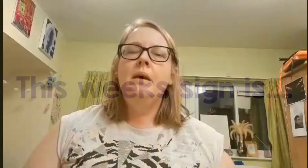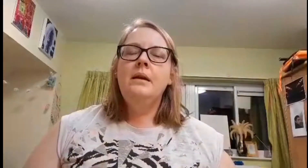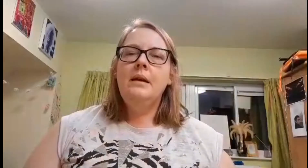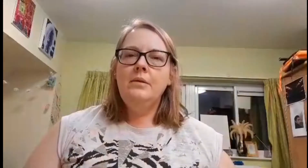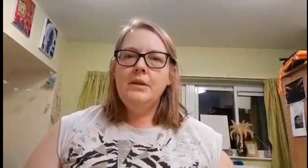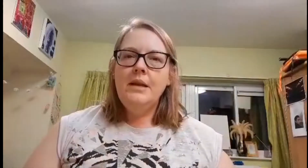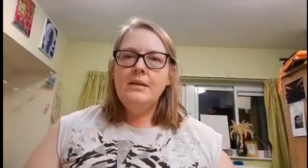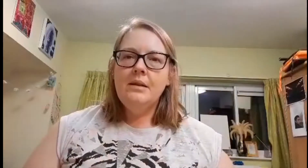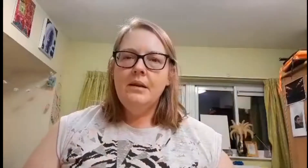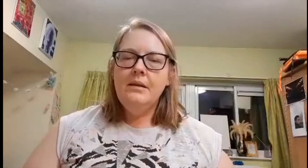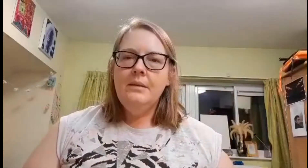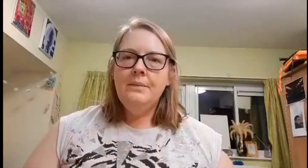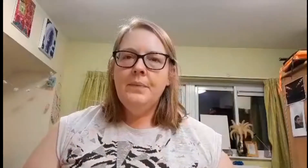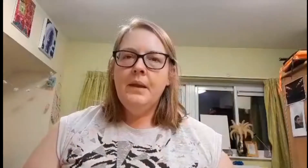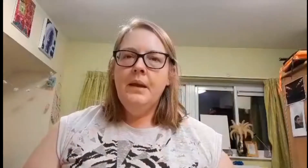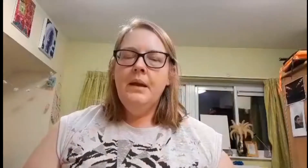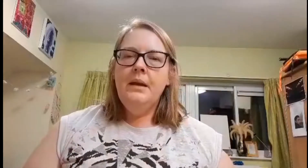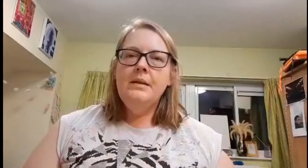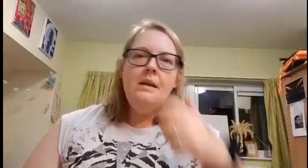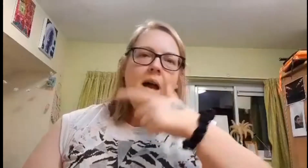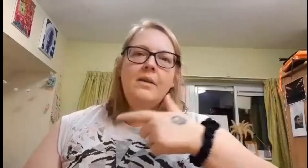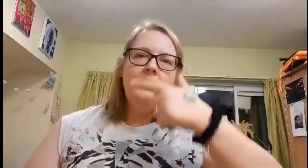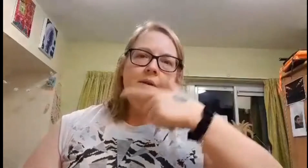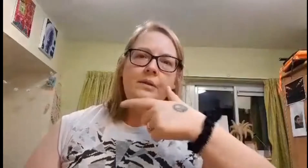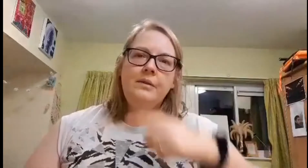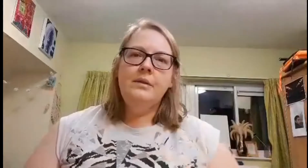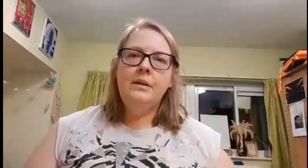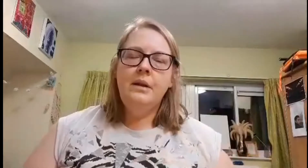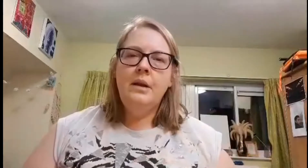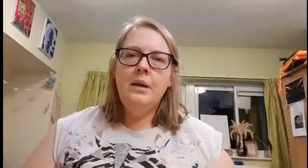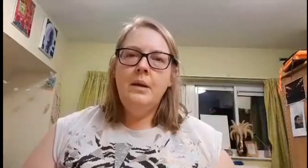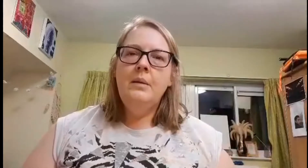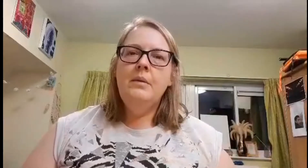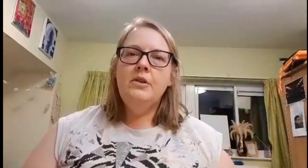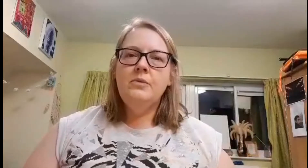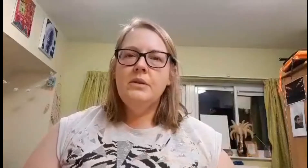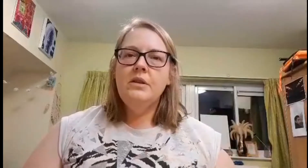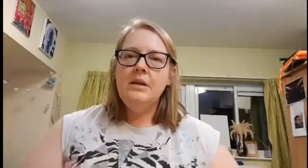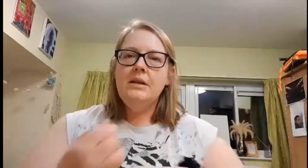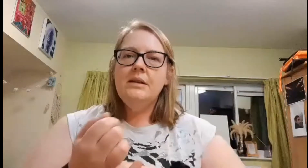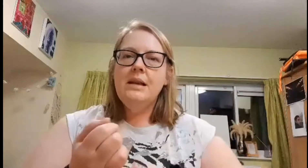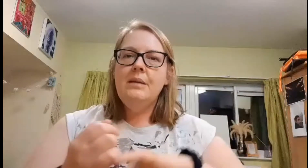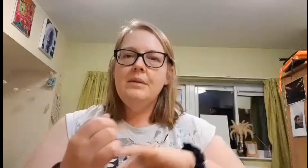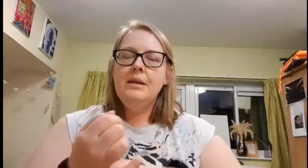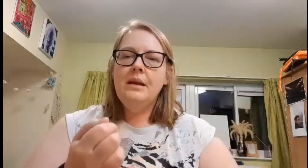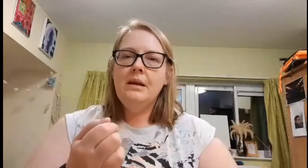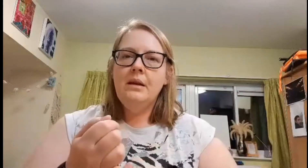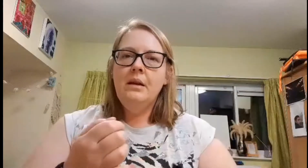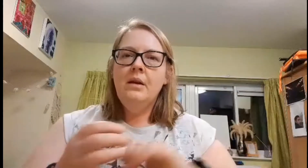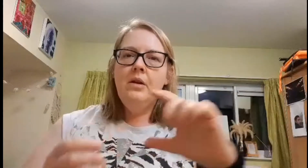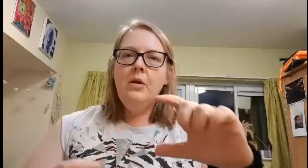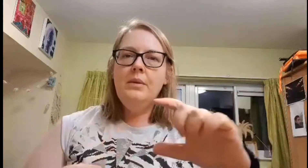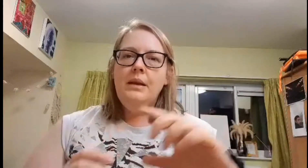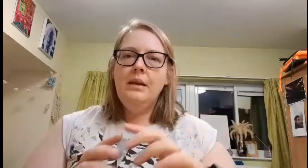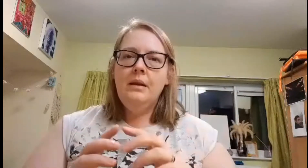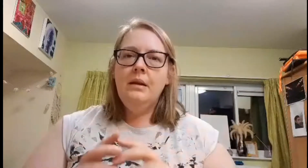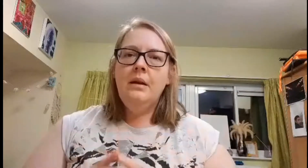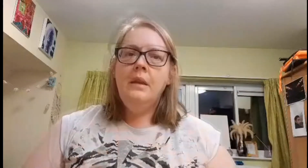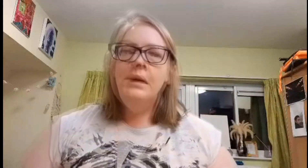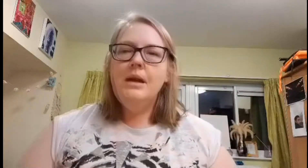Now today's sign is laughter because we're studying slapstick comedy. Some